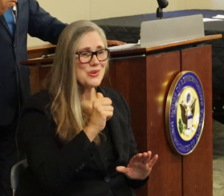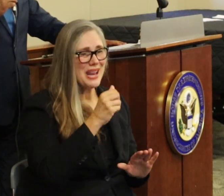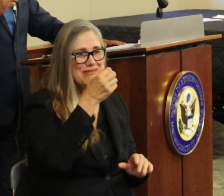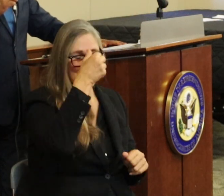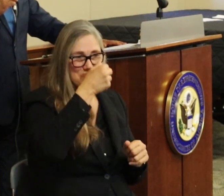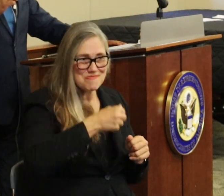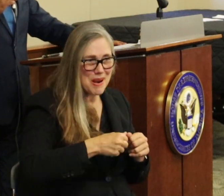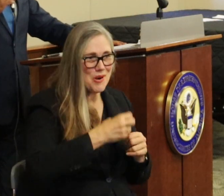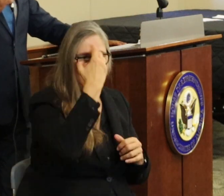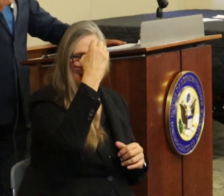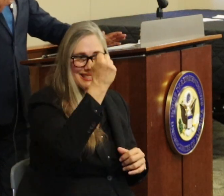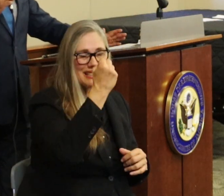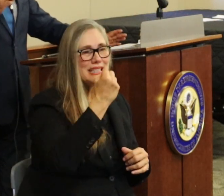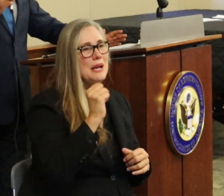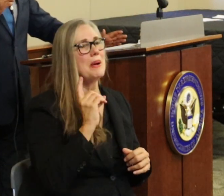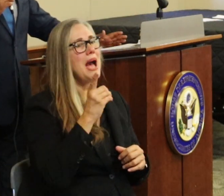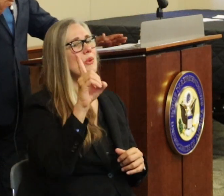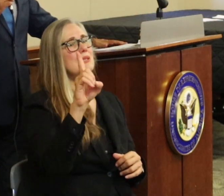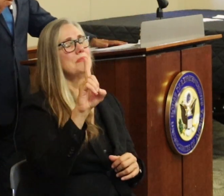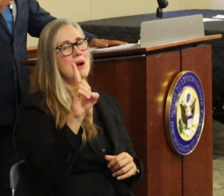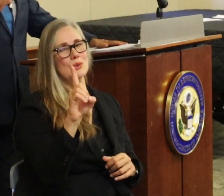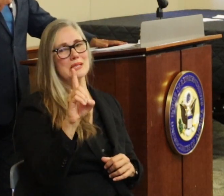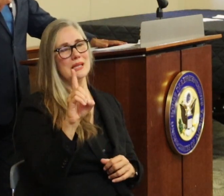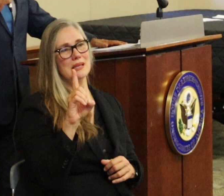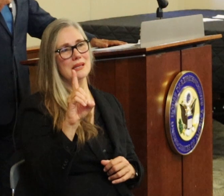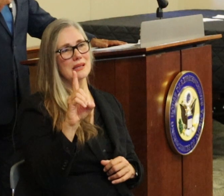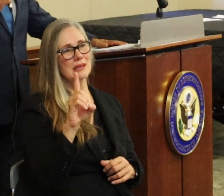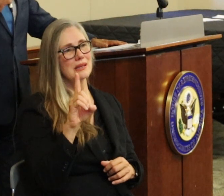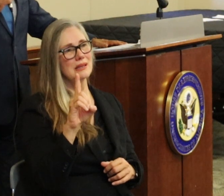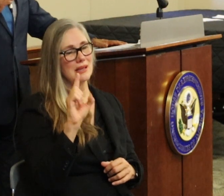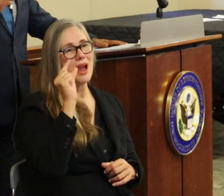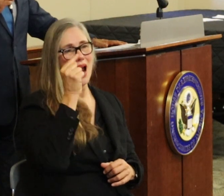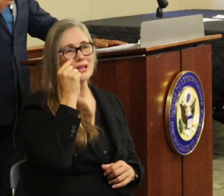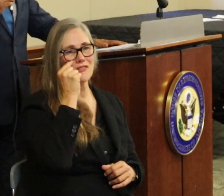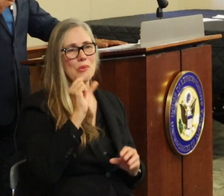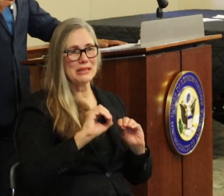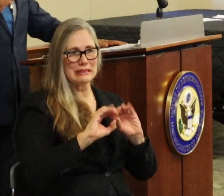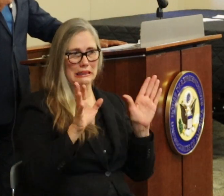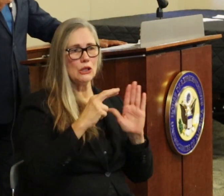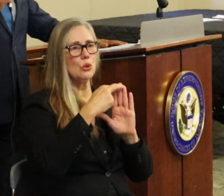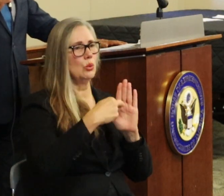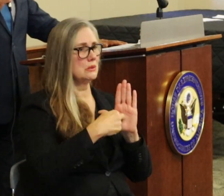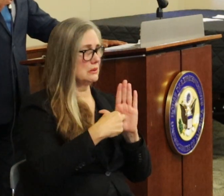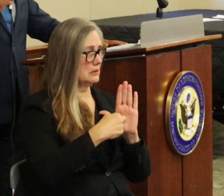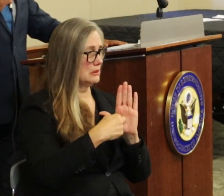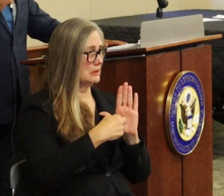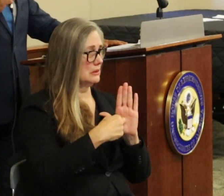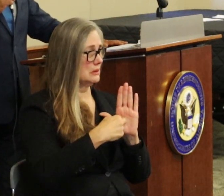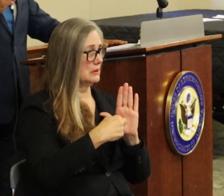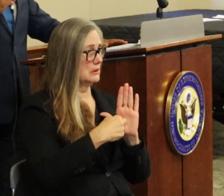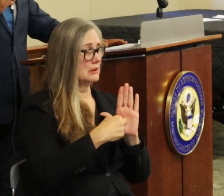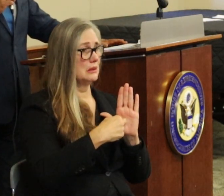better response. But you know, our democracy is such that our government is clear on the rules of who